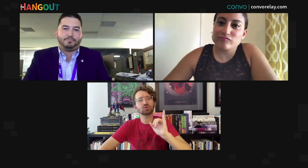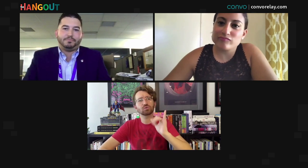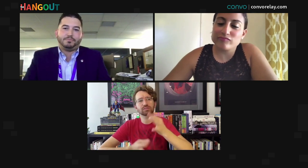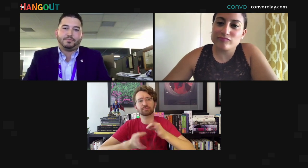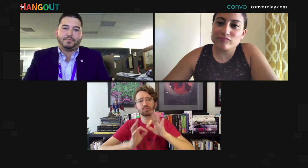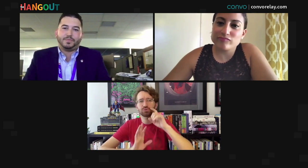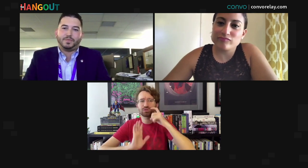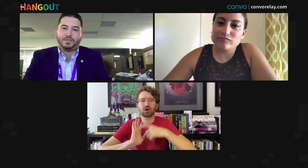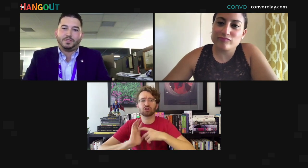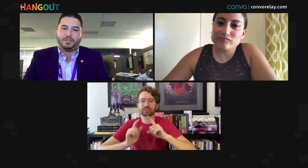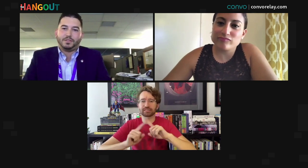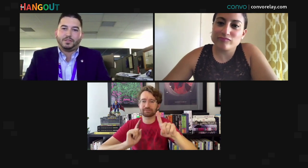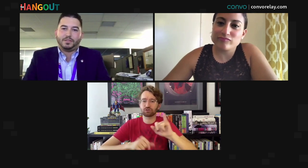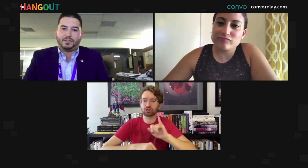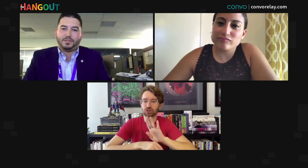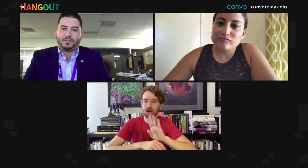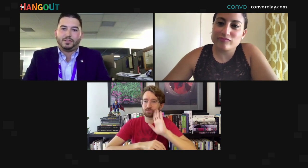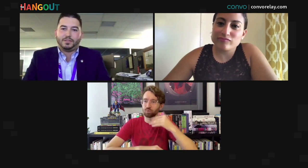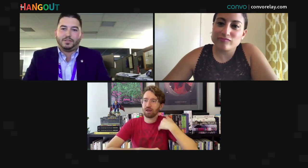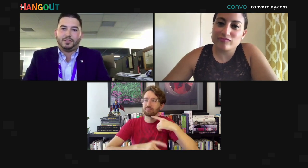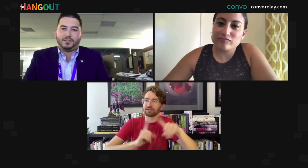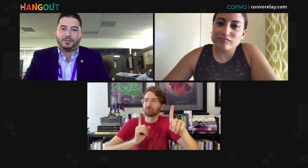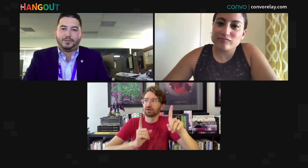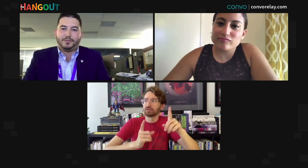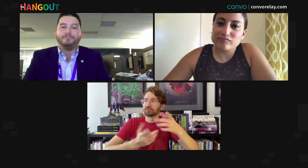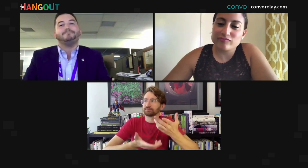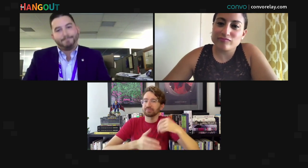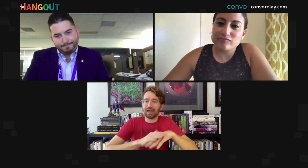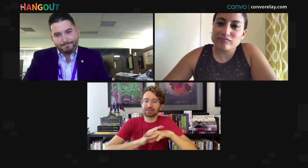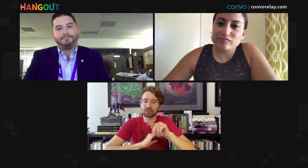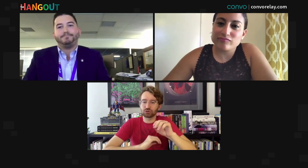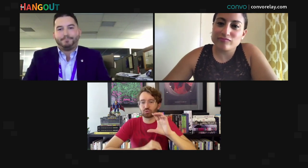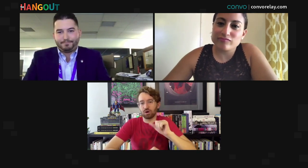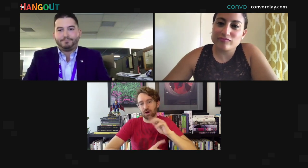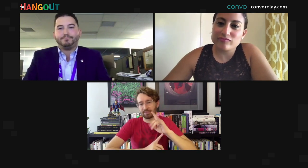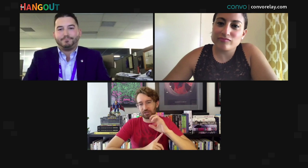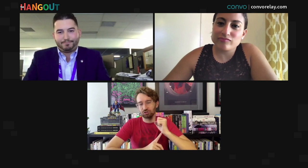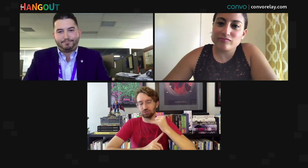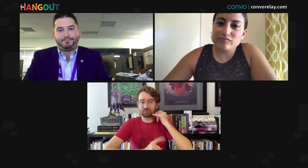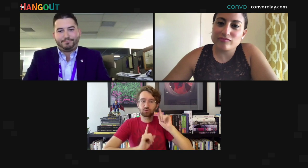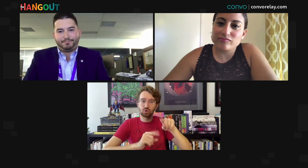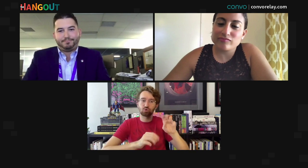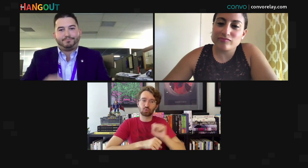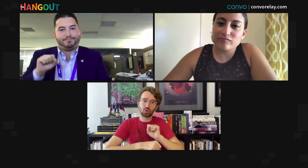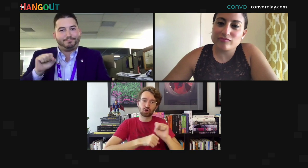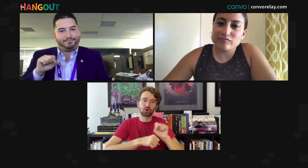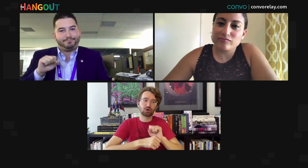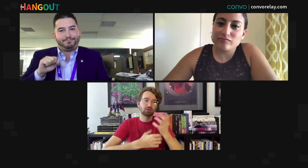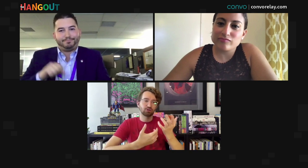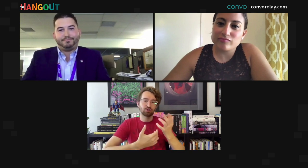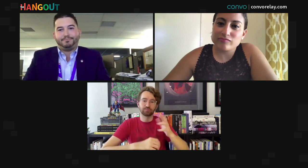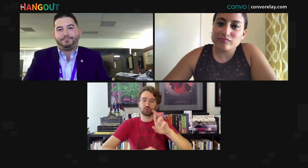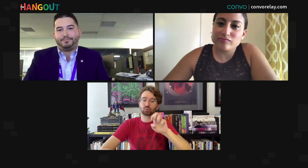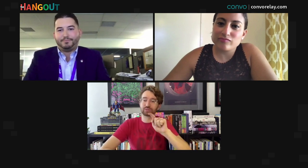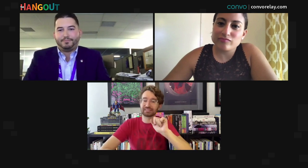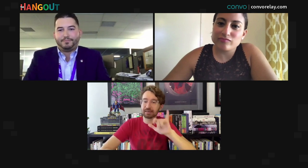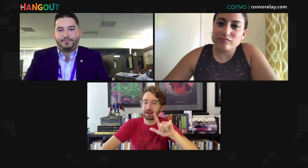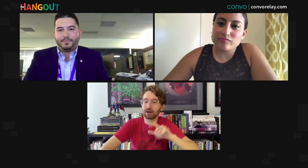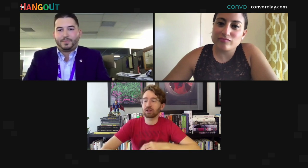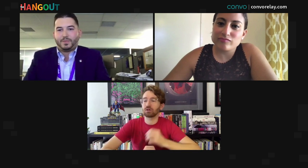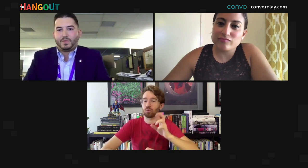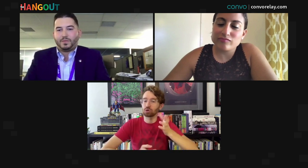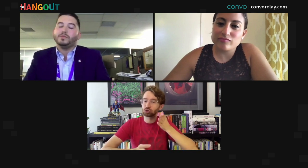people think in general. This is Michael speaking, also acknowledging that different jobs are going to have different access to accommodations. So if you go to